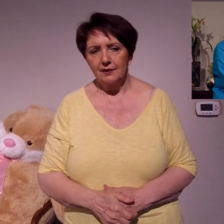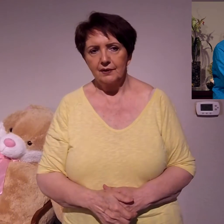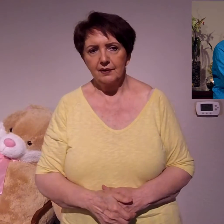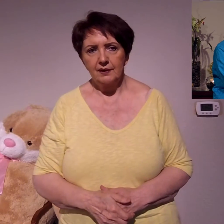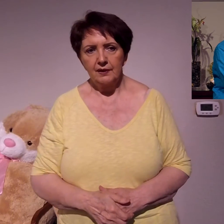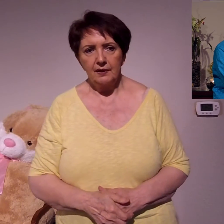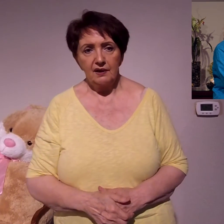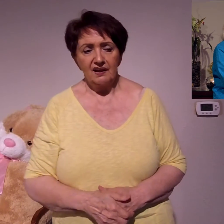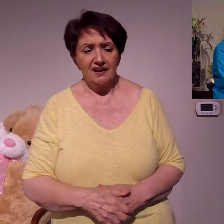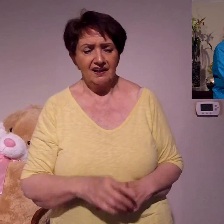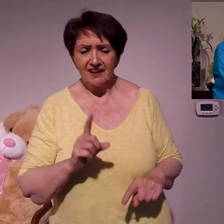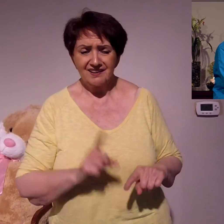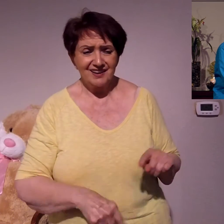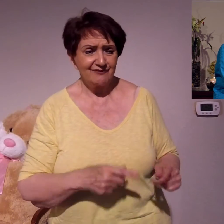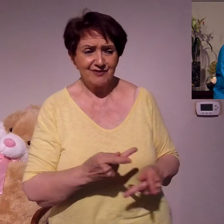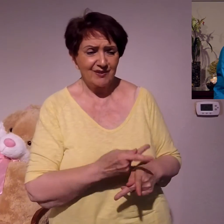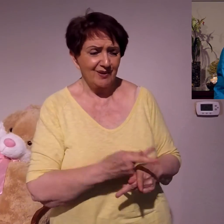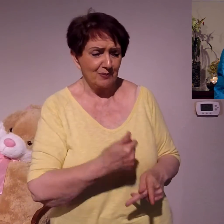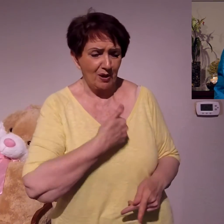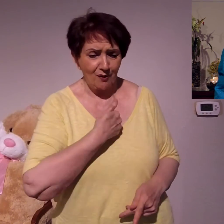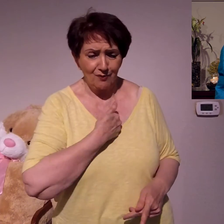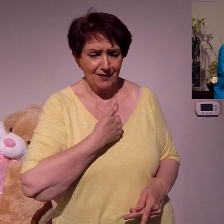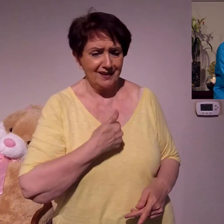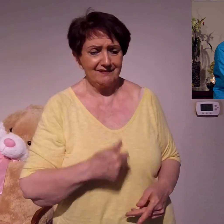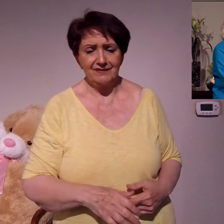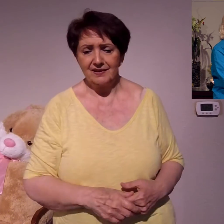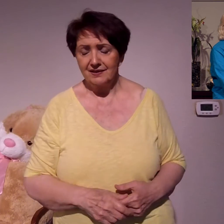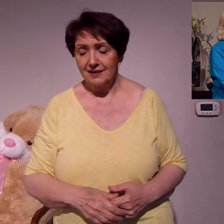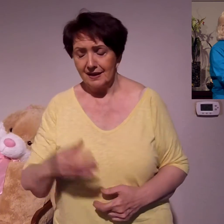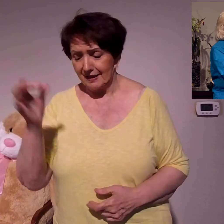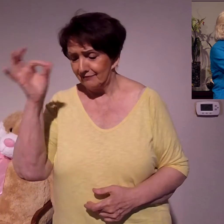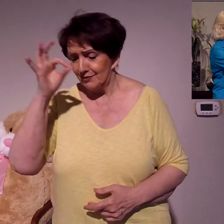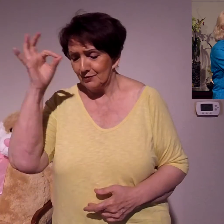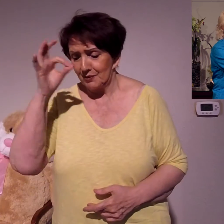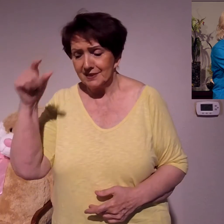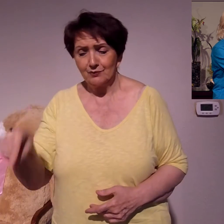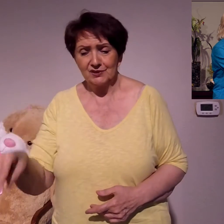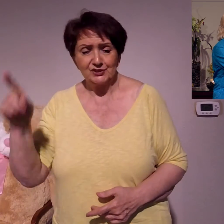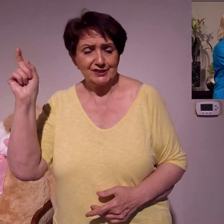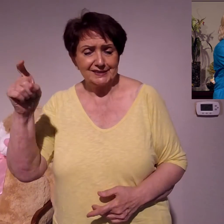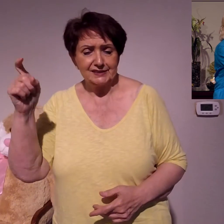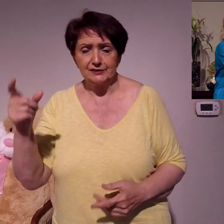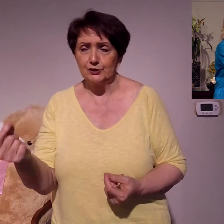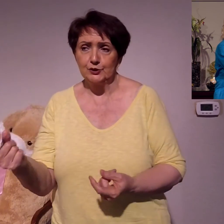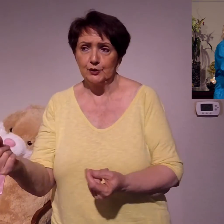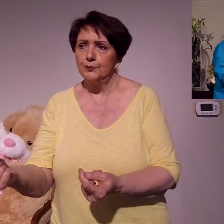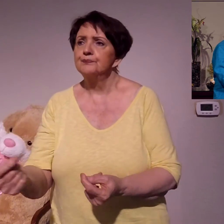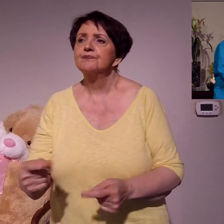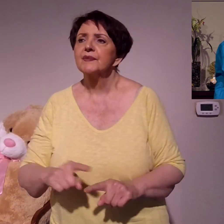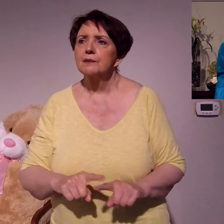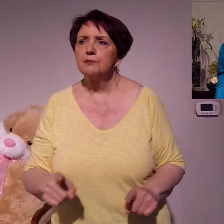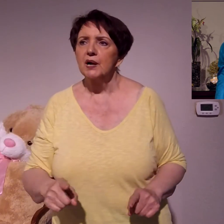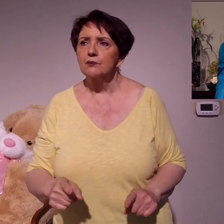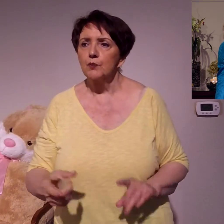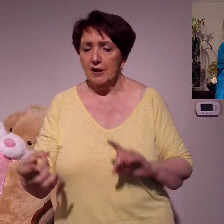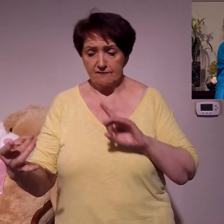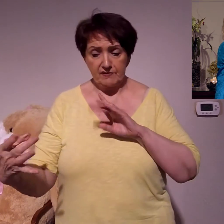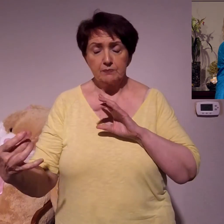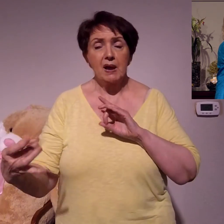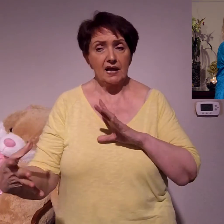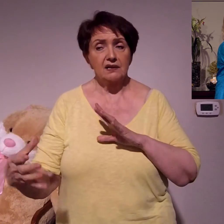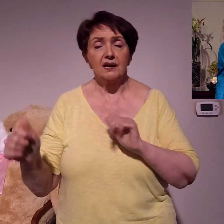Mm-hmm. Do I actually hold Karen as a radiant, magnificent being of love and light who is actually having her